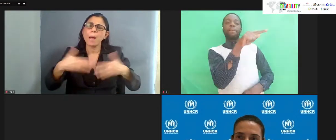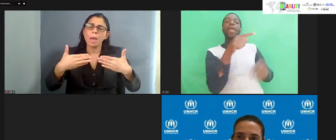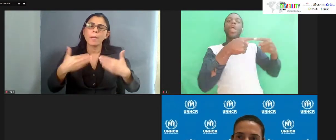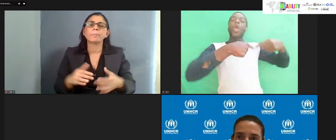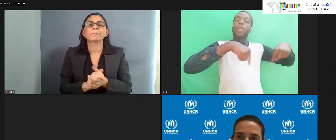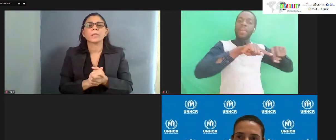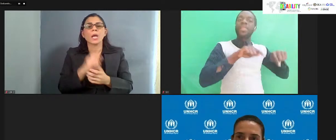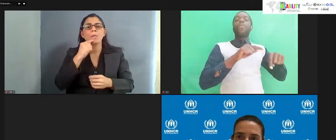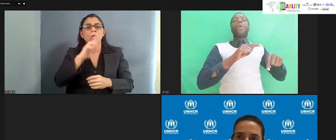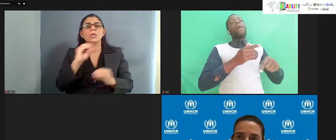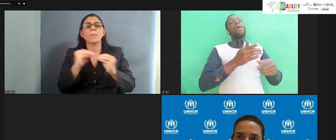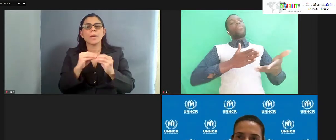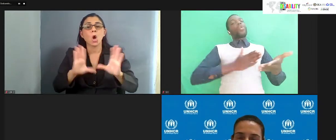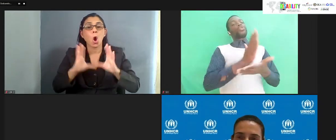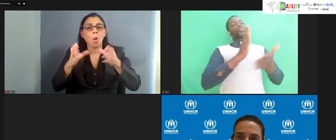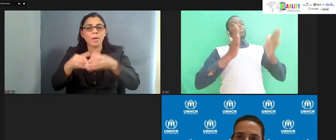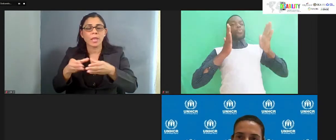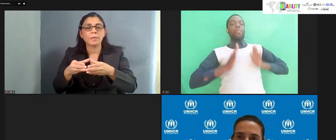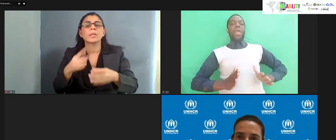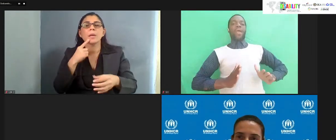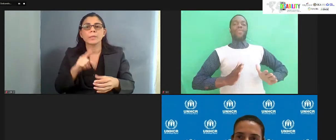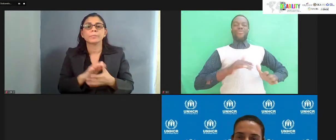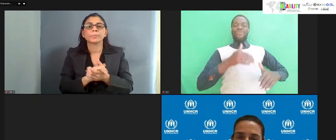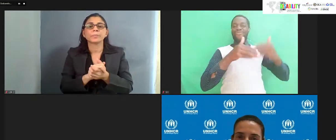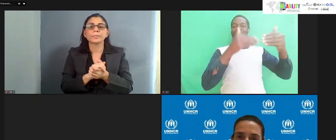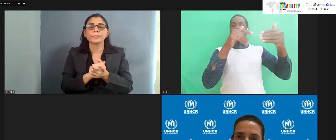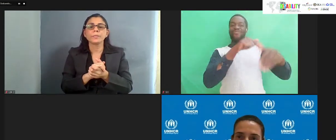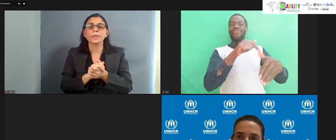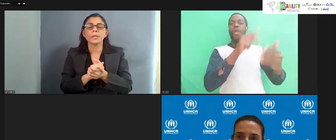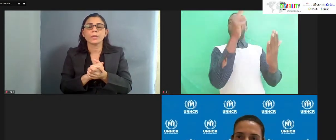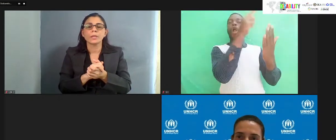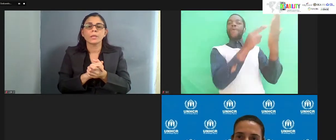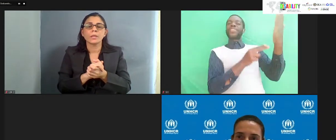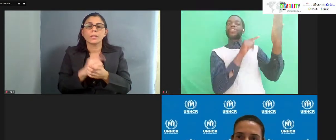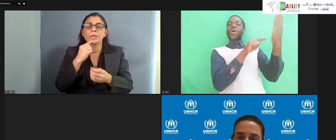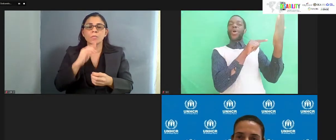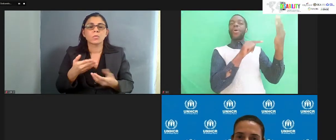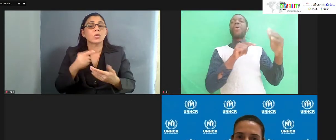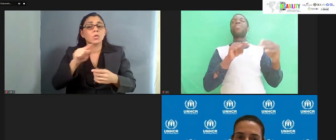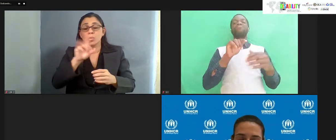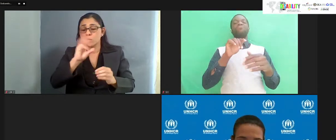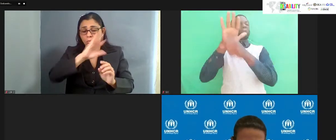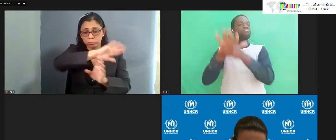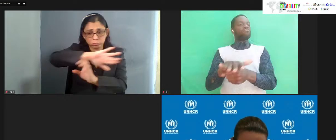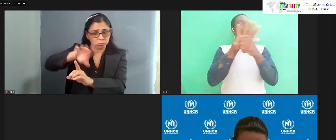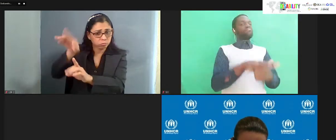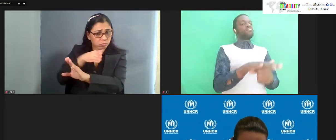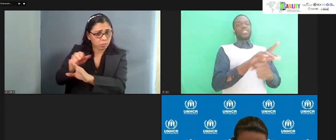the committee for human rights for following